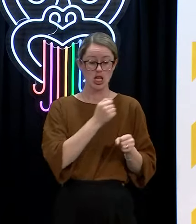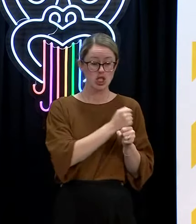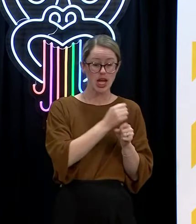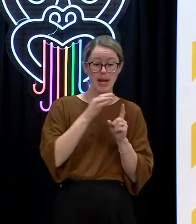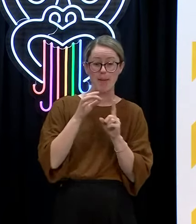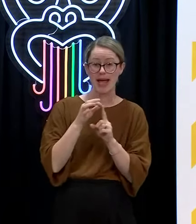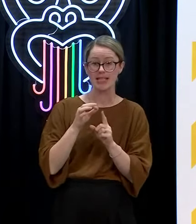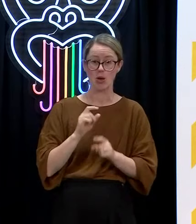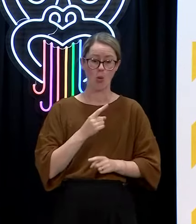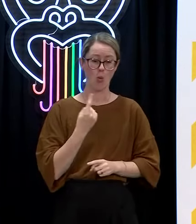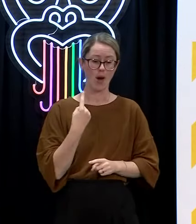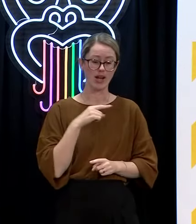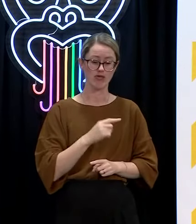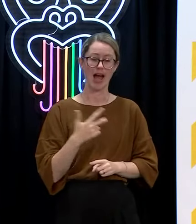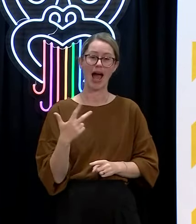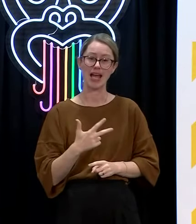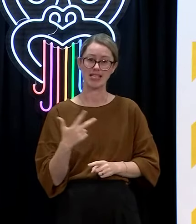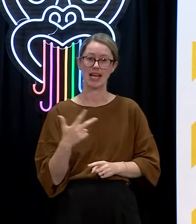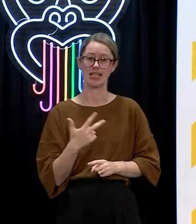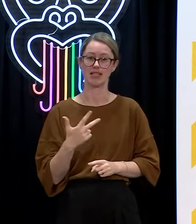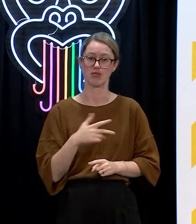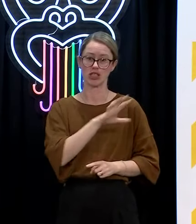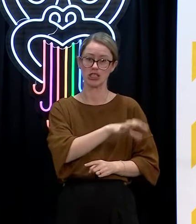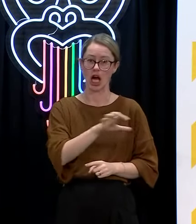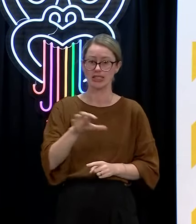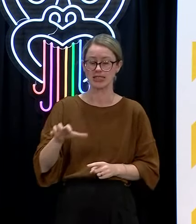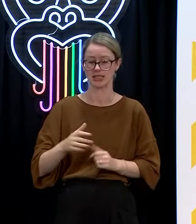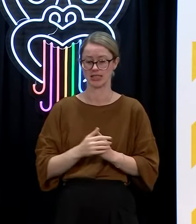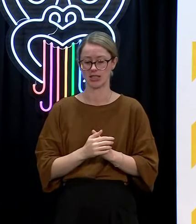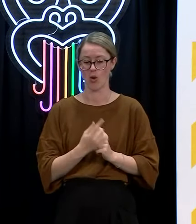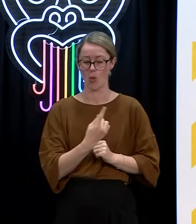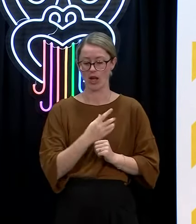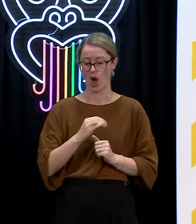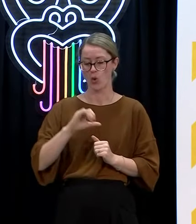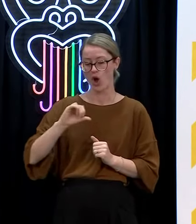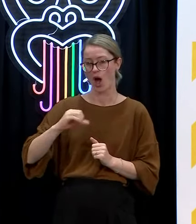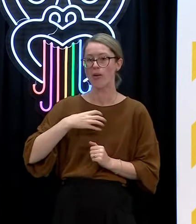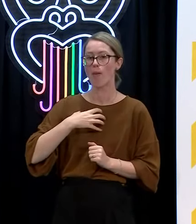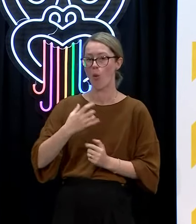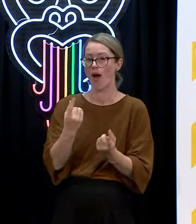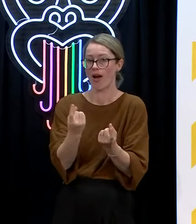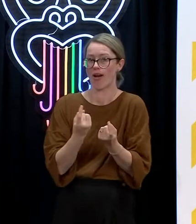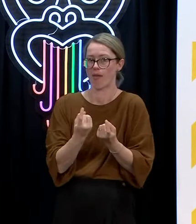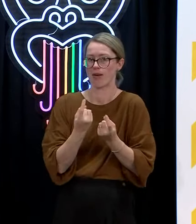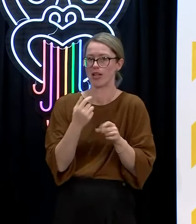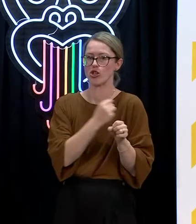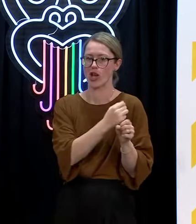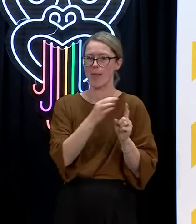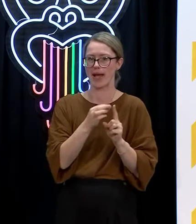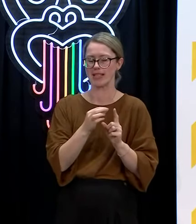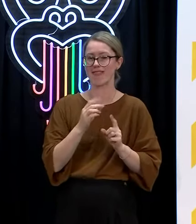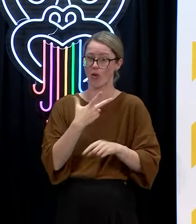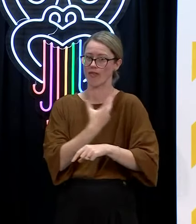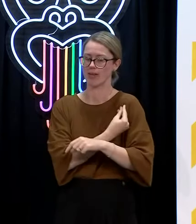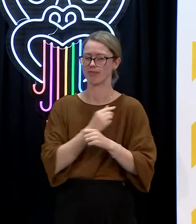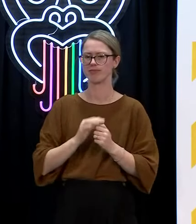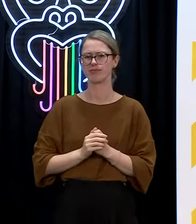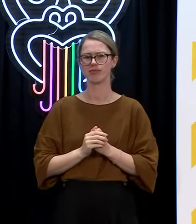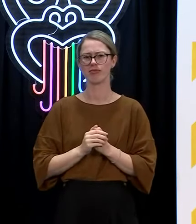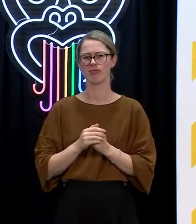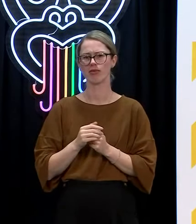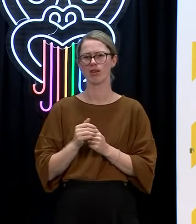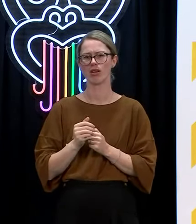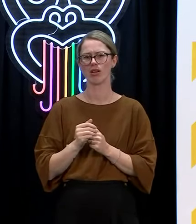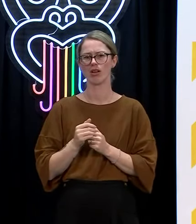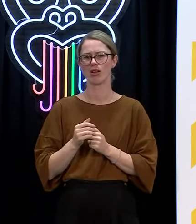clinics, 118 sites are live, and a further 109 are being brought on board. As the Prime